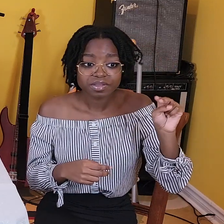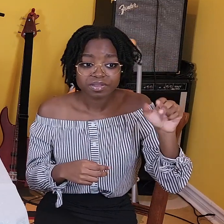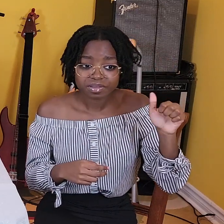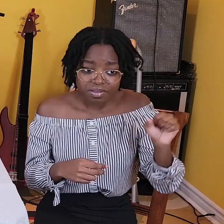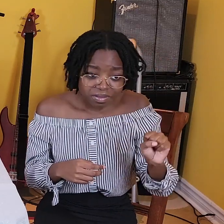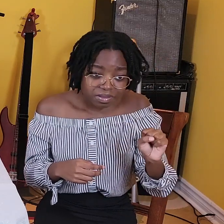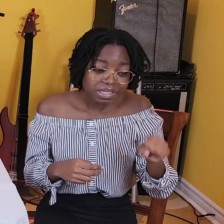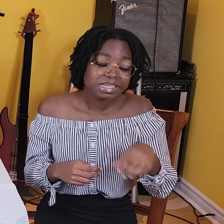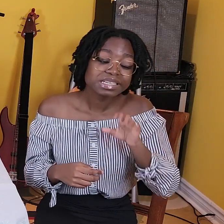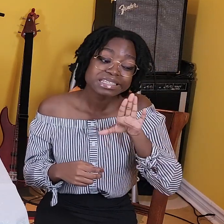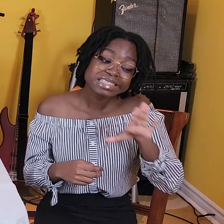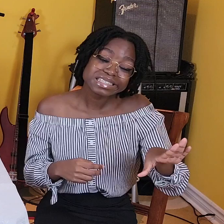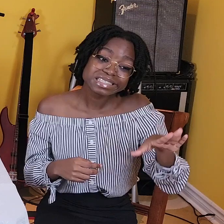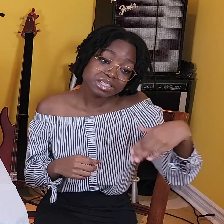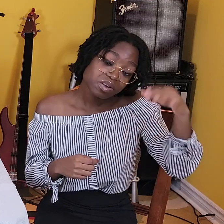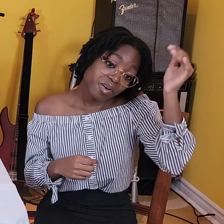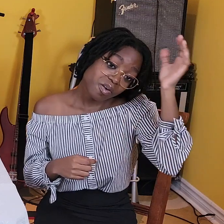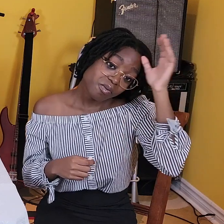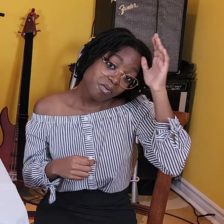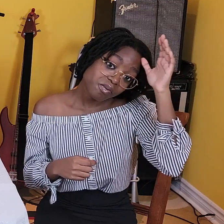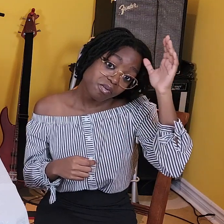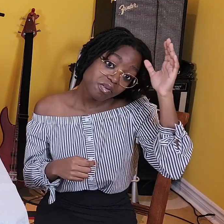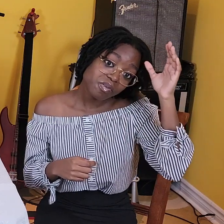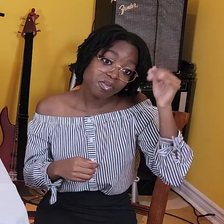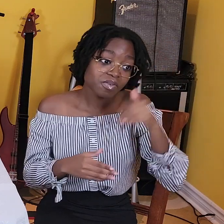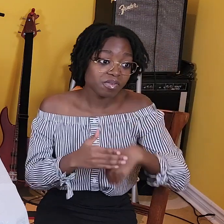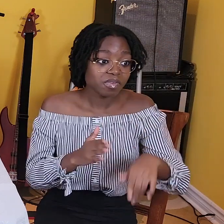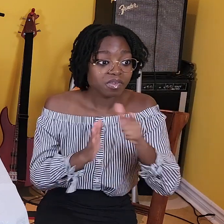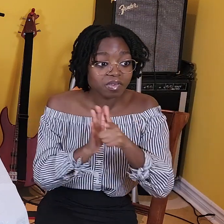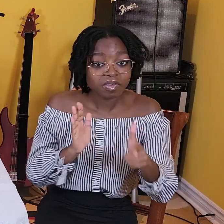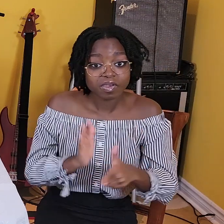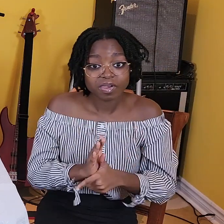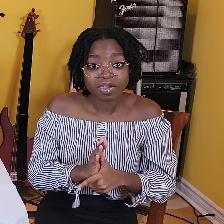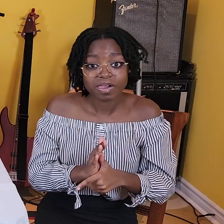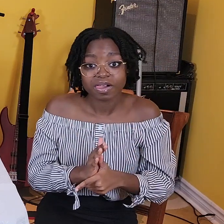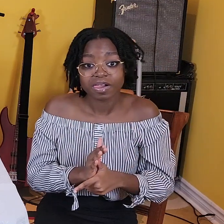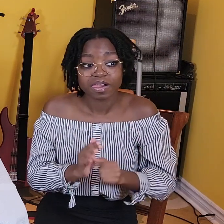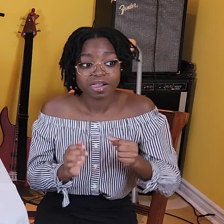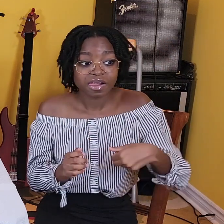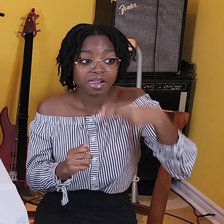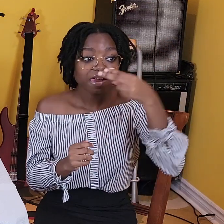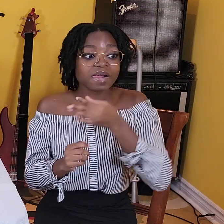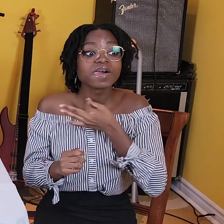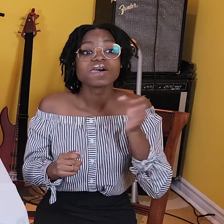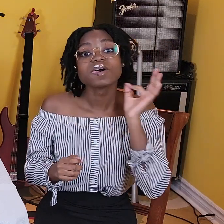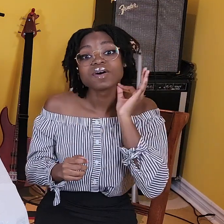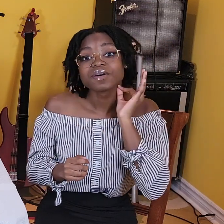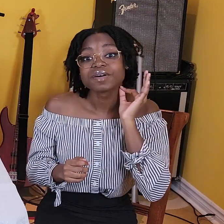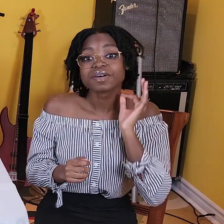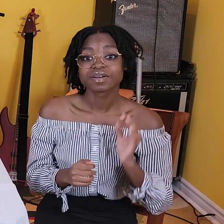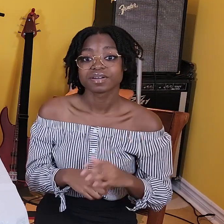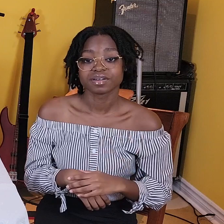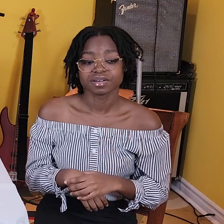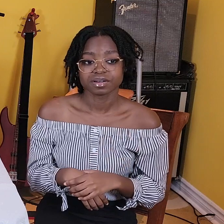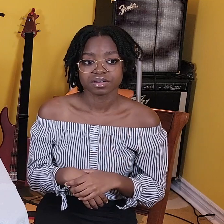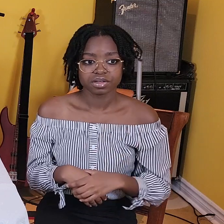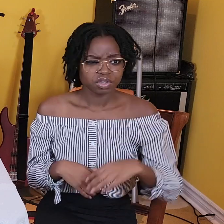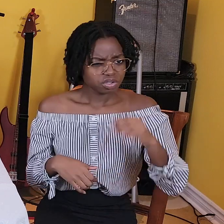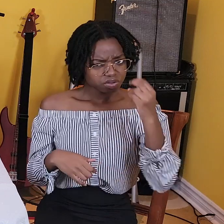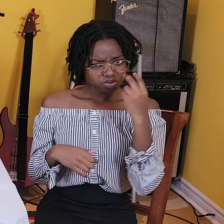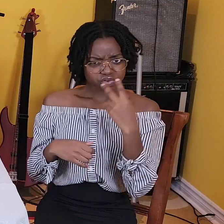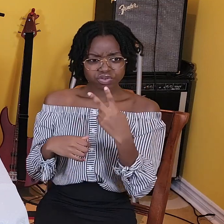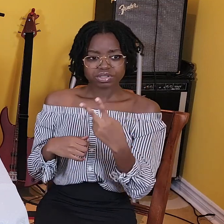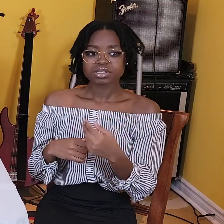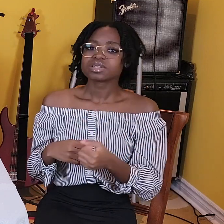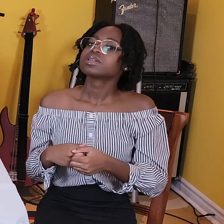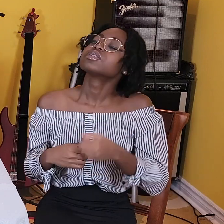we see two high priests. something that shouldn't be. So that